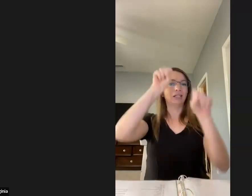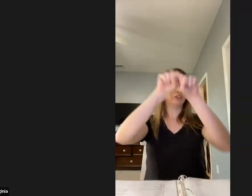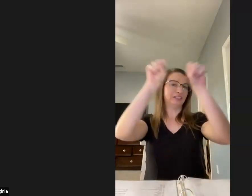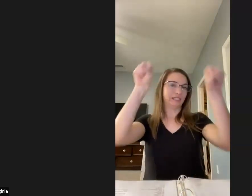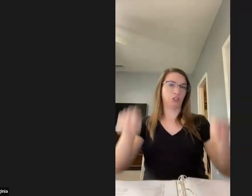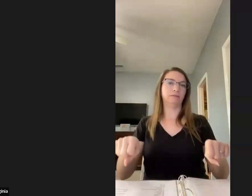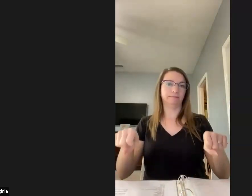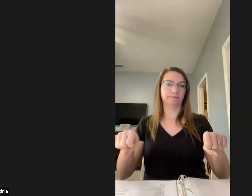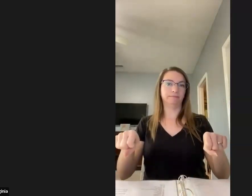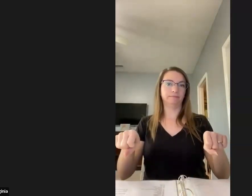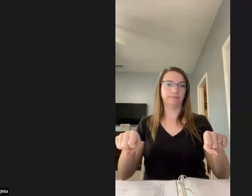fire station.